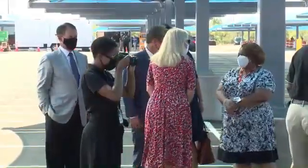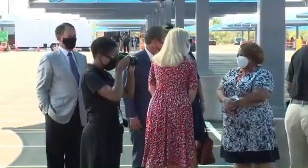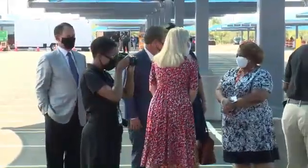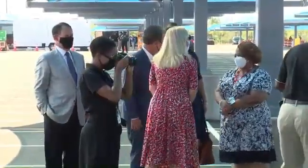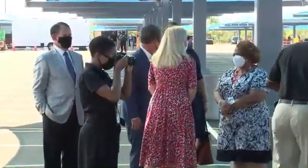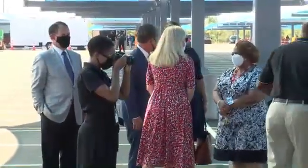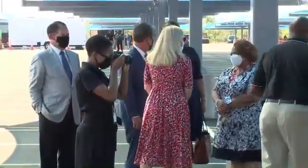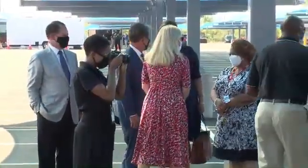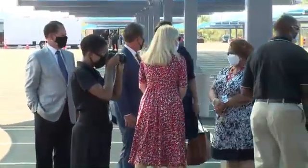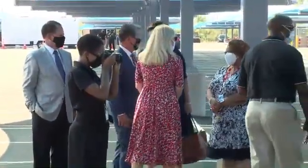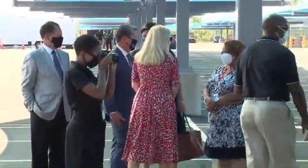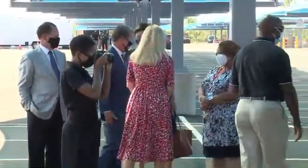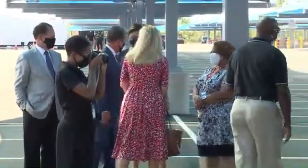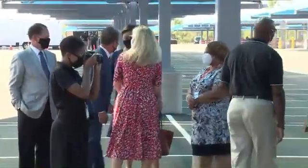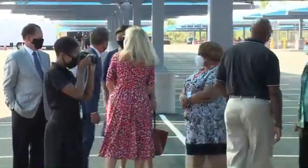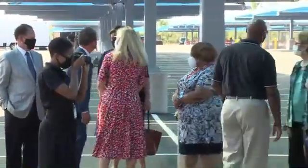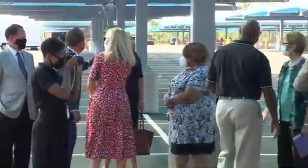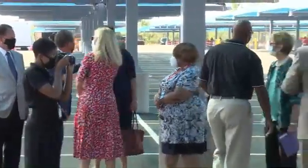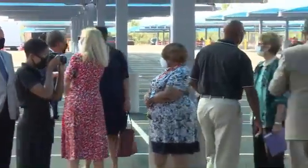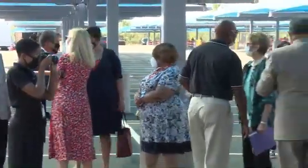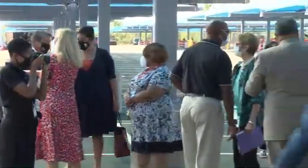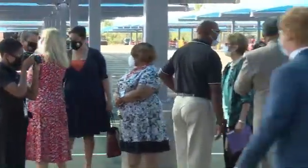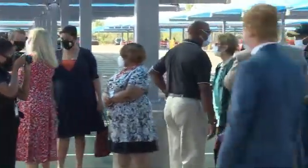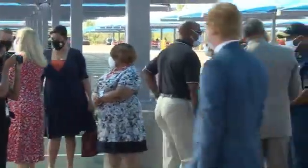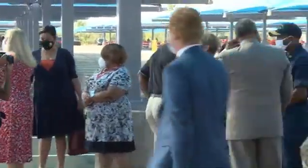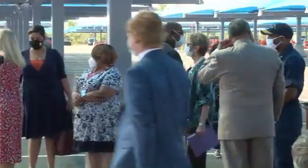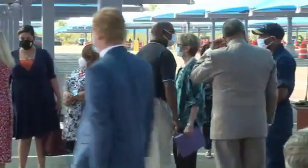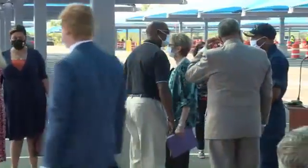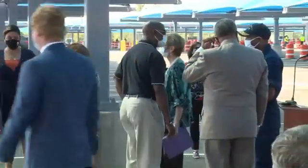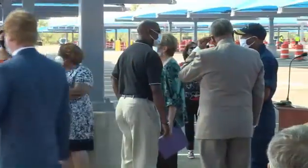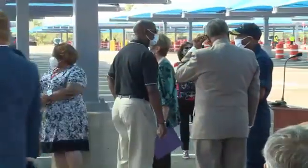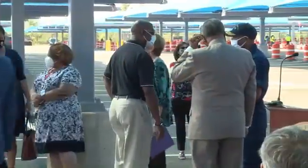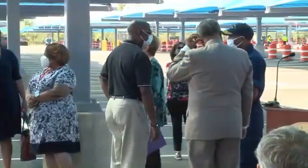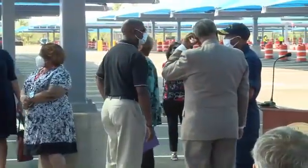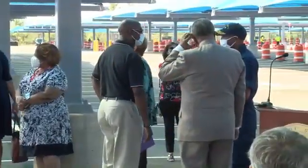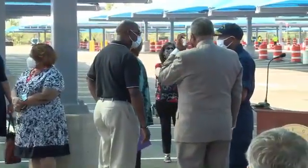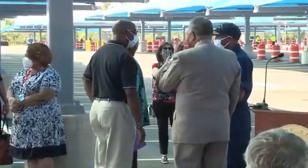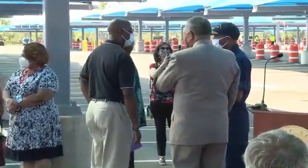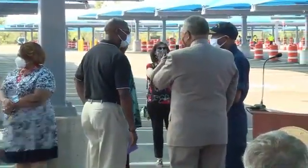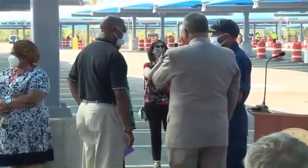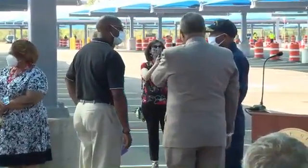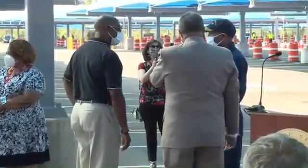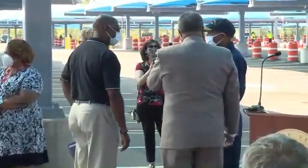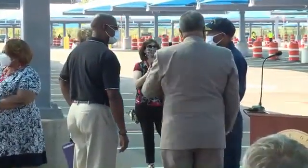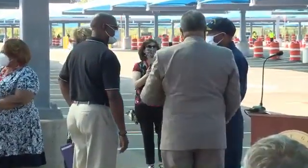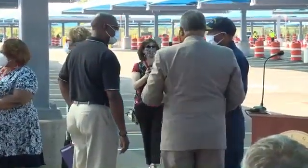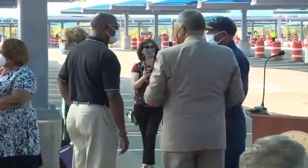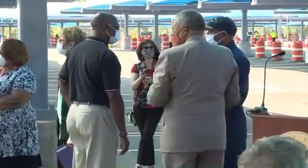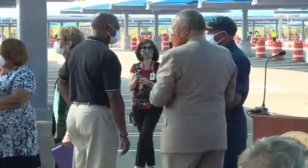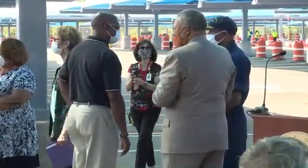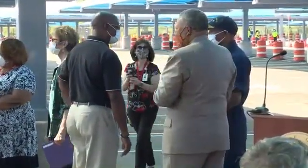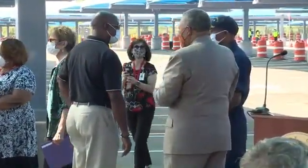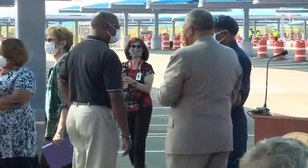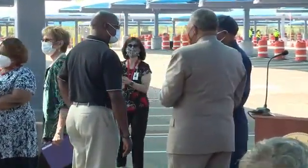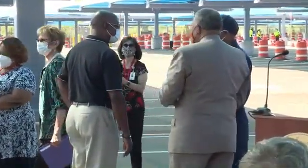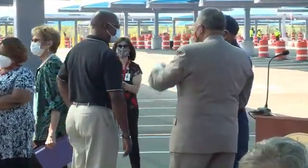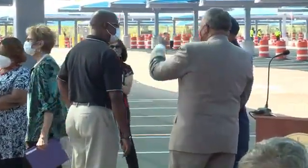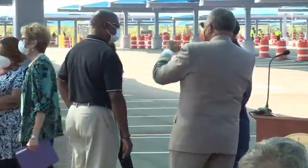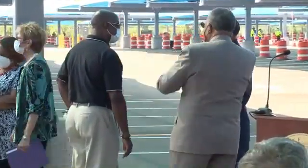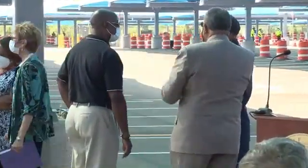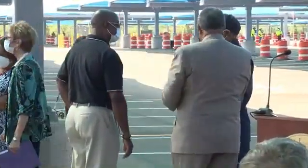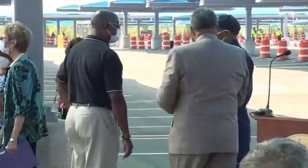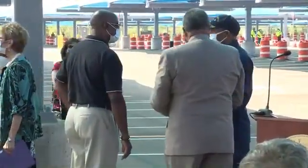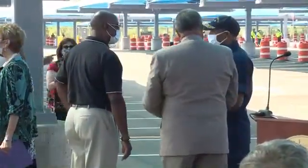gosh. Everything's okay? You know what? I'm hanging in there. I'm surviving. And you know, I just tell folks keep praying for